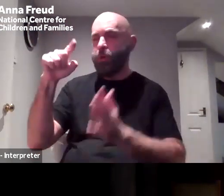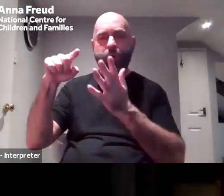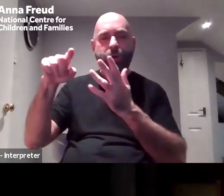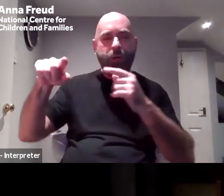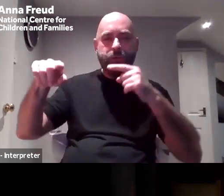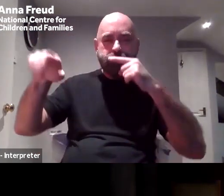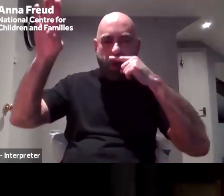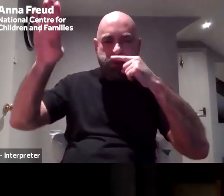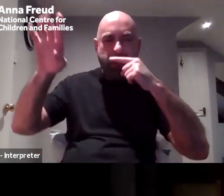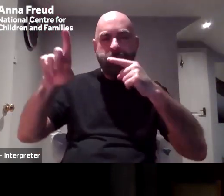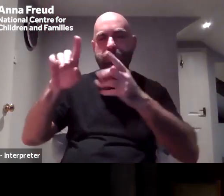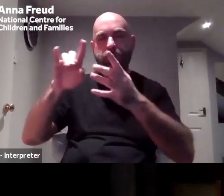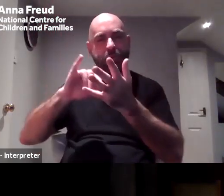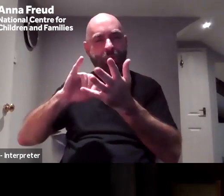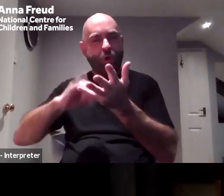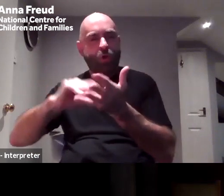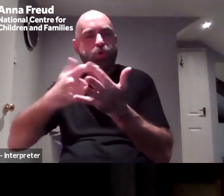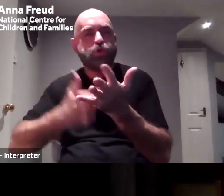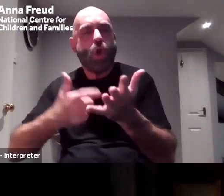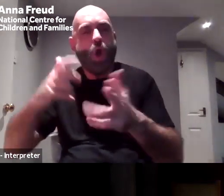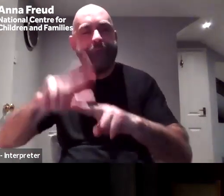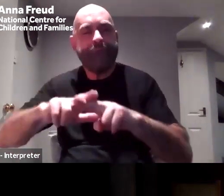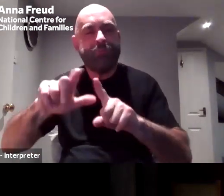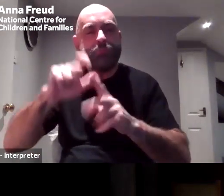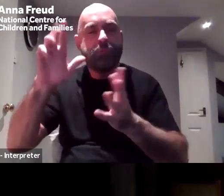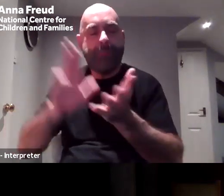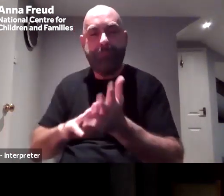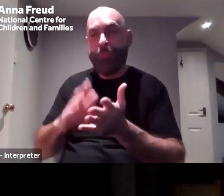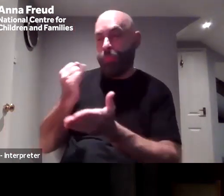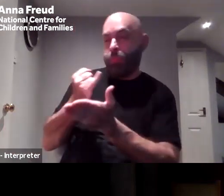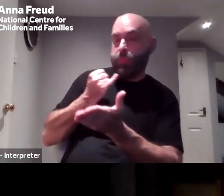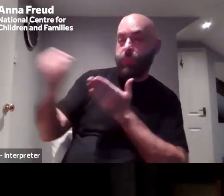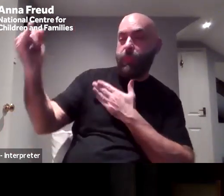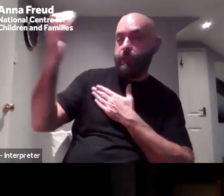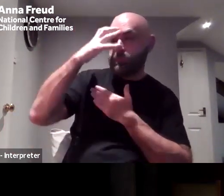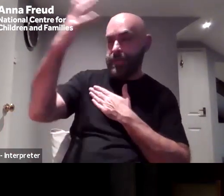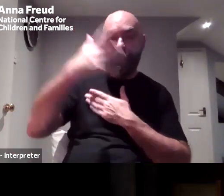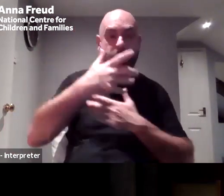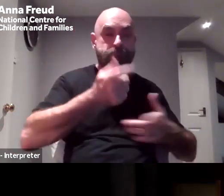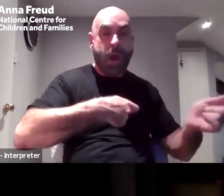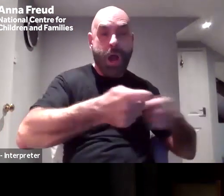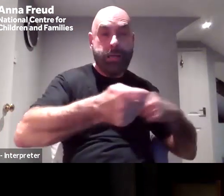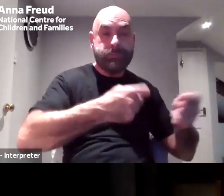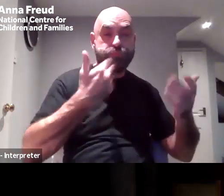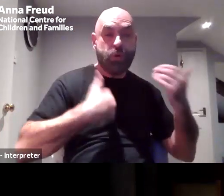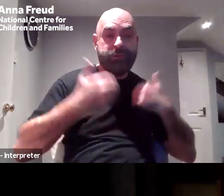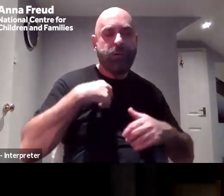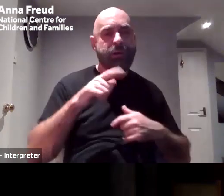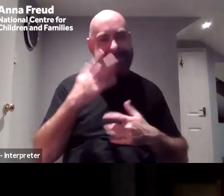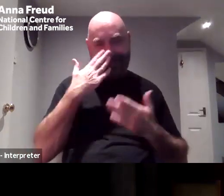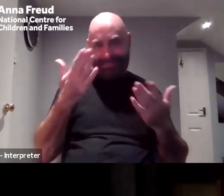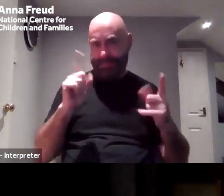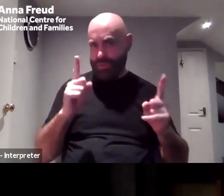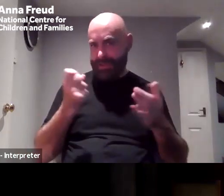totalitarianism, the road to serfdom. So we're committed against the state and in favor of markets. Now look at how that's playing